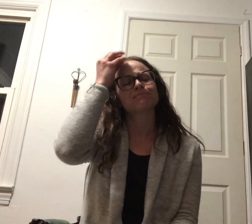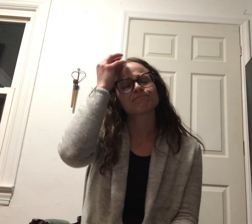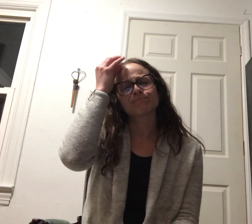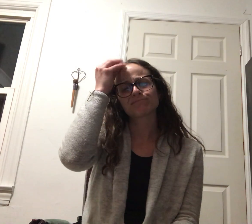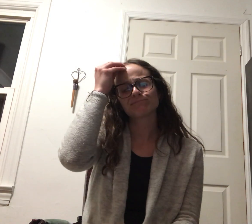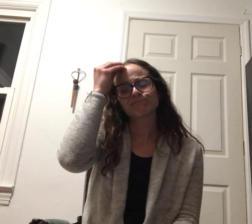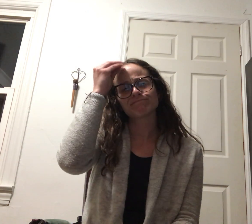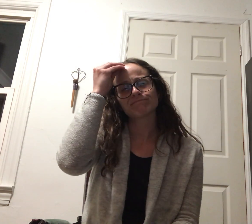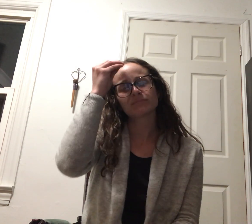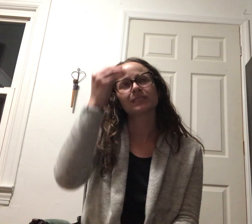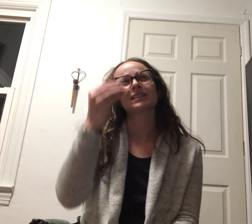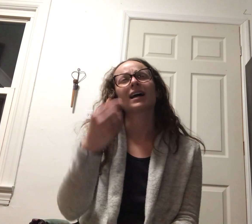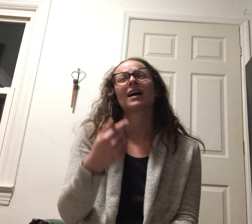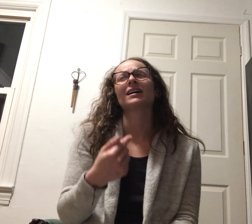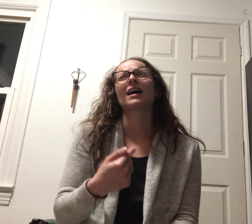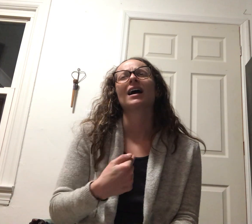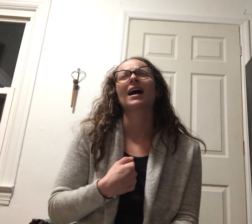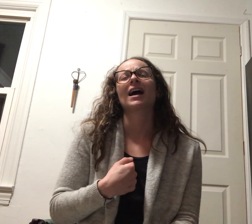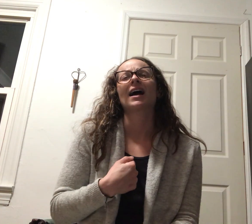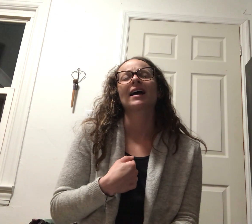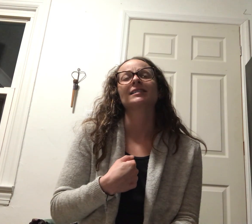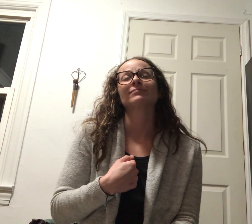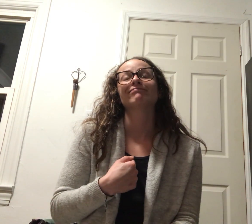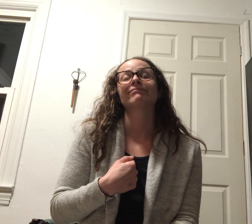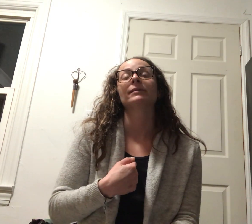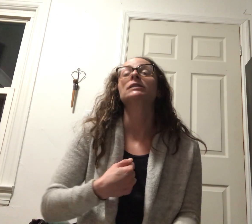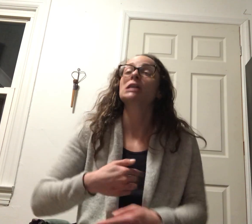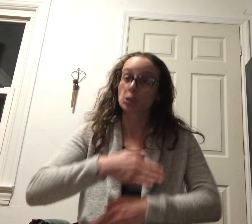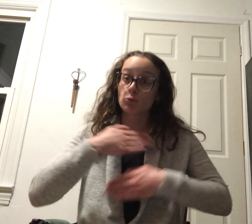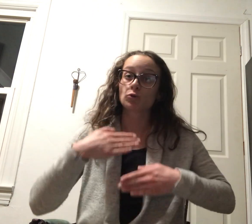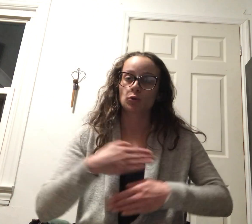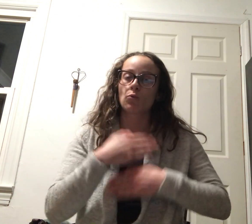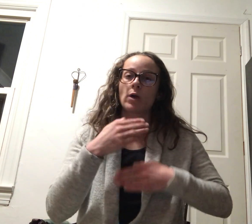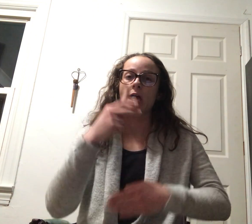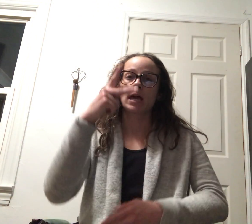I've really gotten into kale recently.